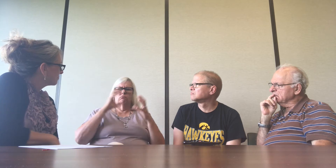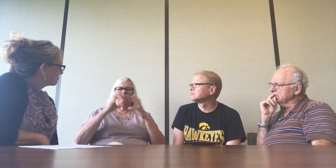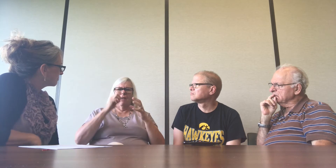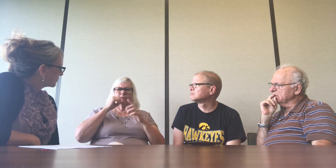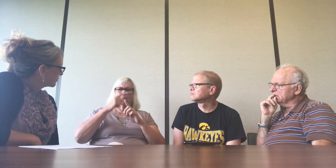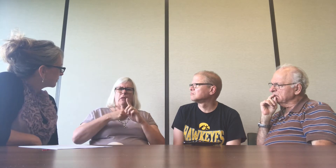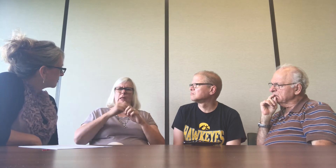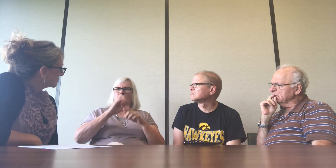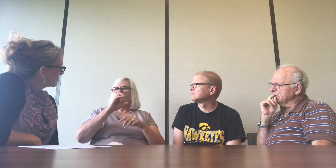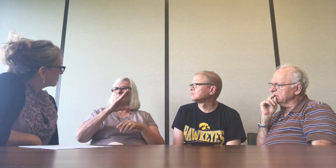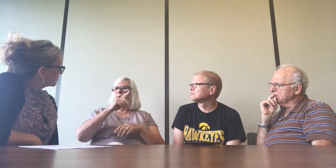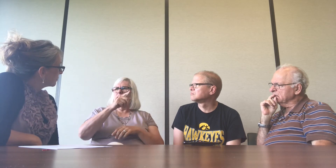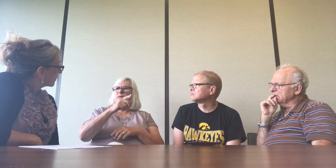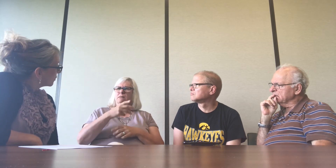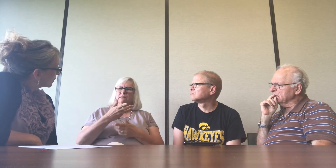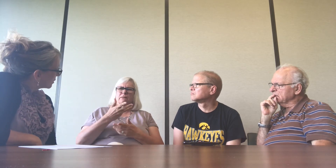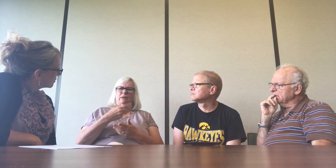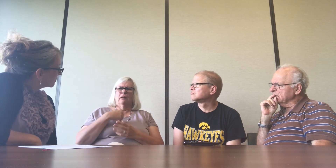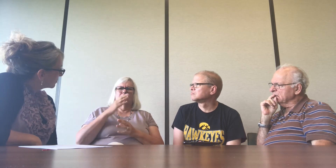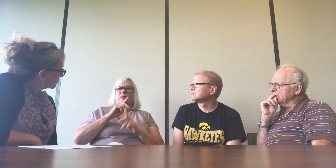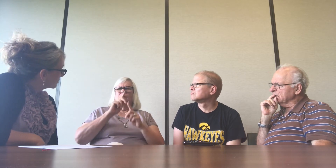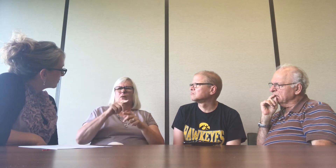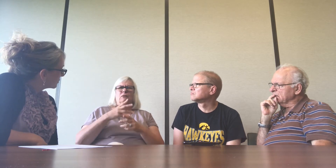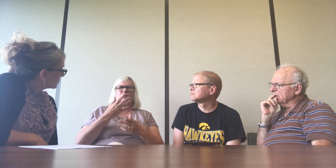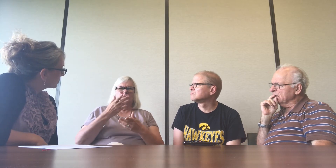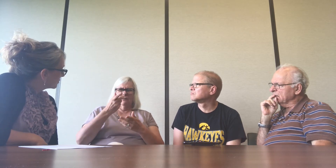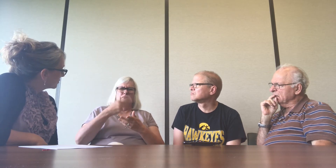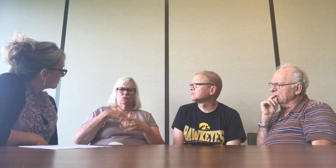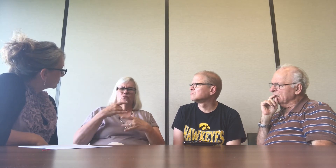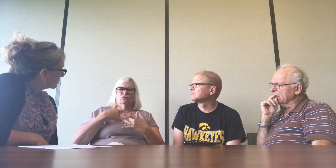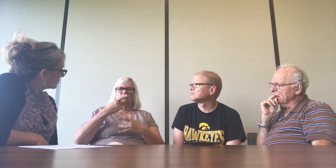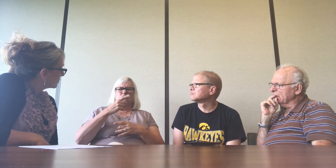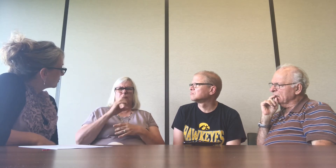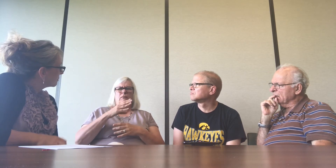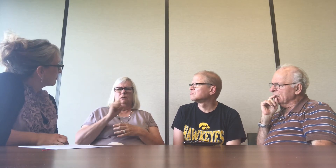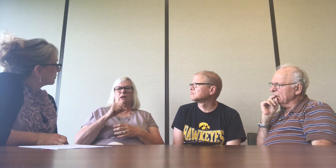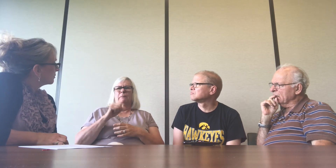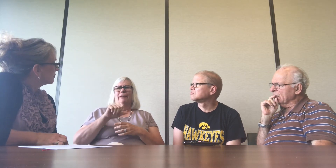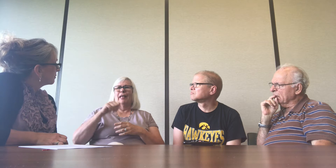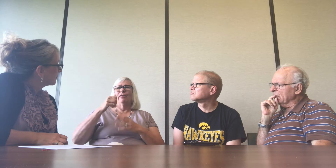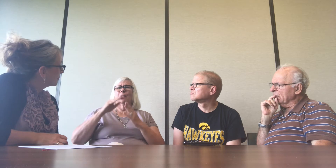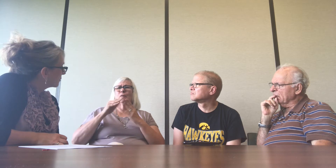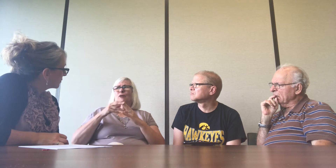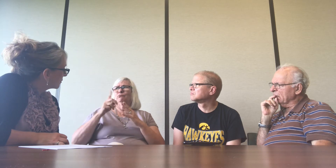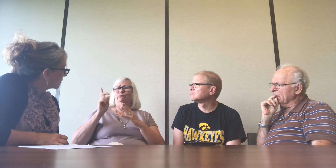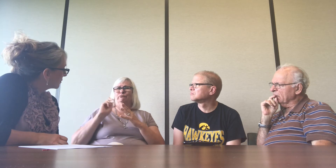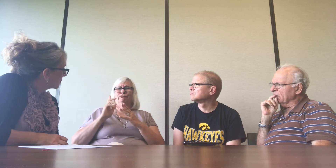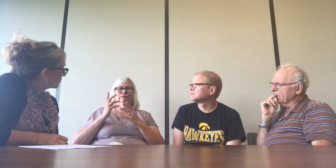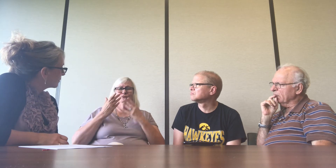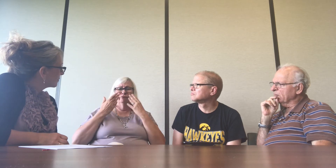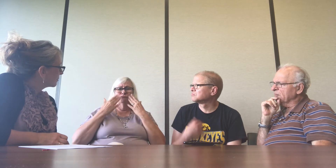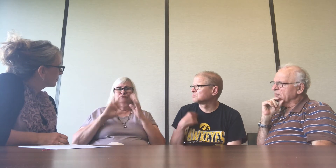group? Shirley, no, it's just a group of deaf senior citizens that meets